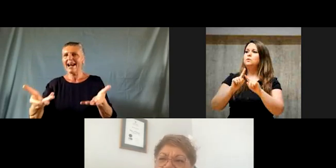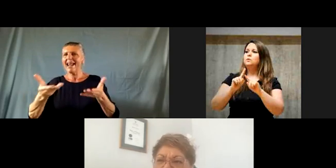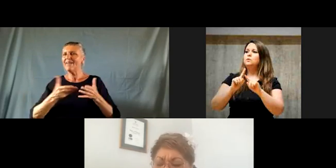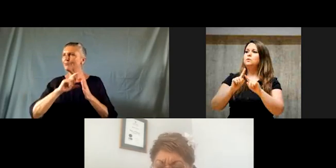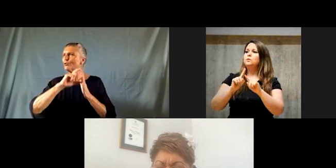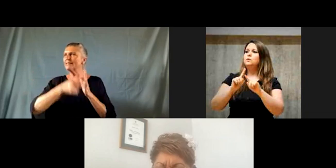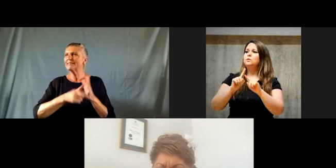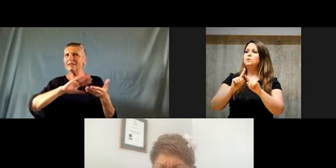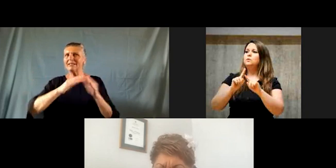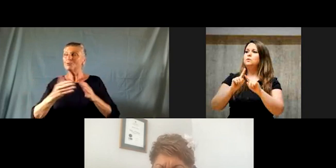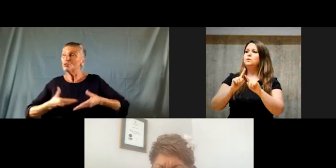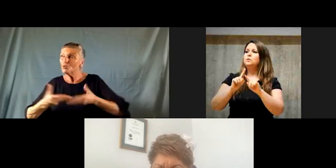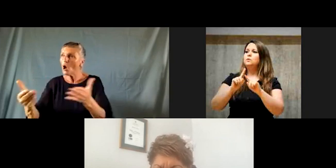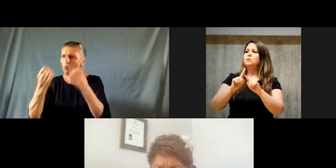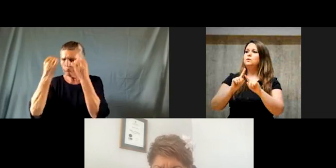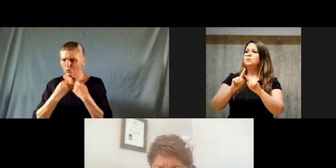disability community.